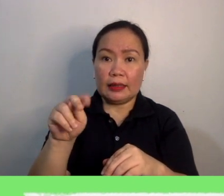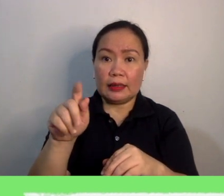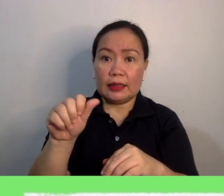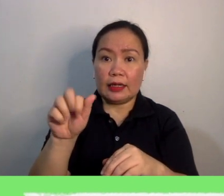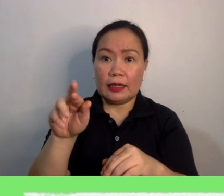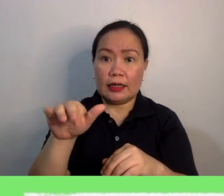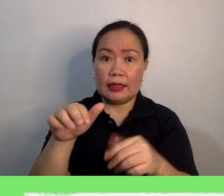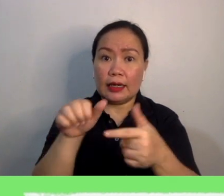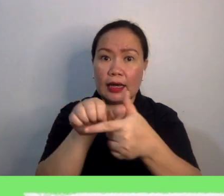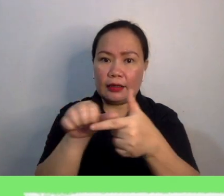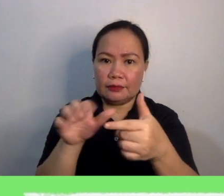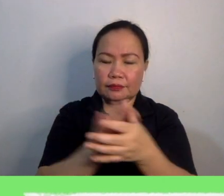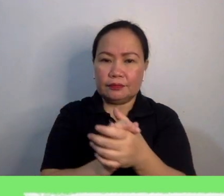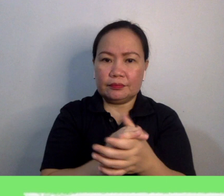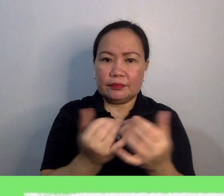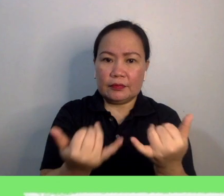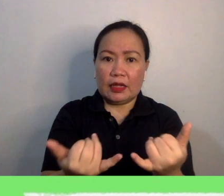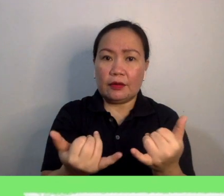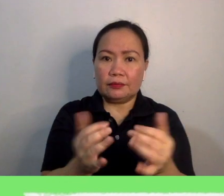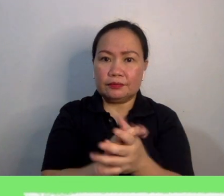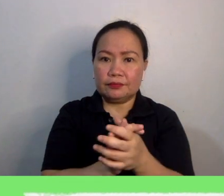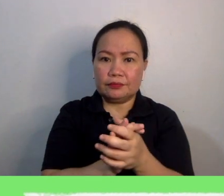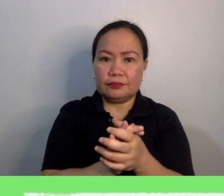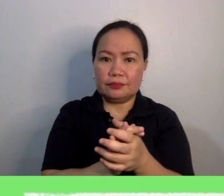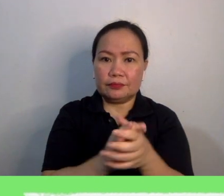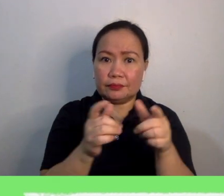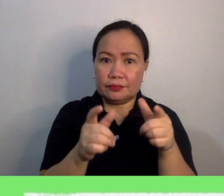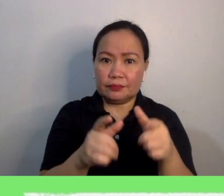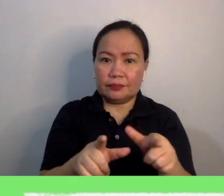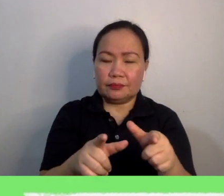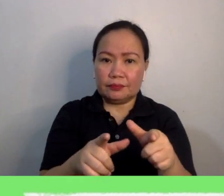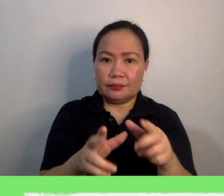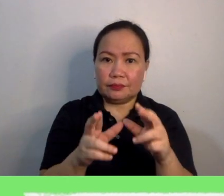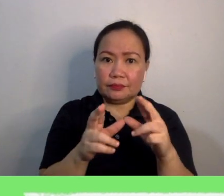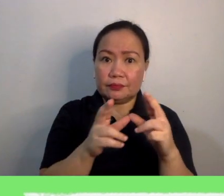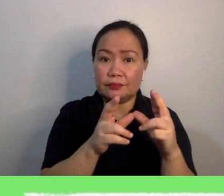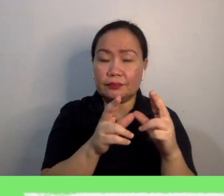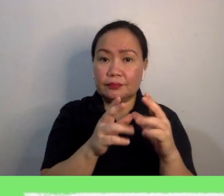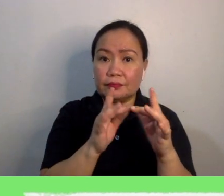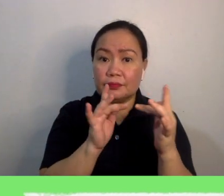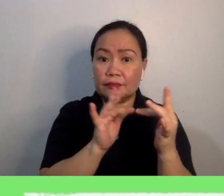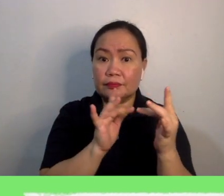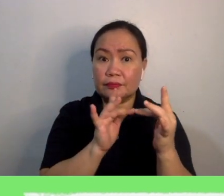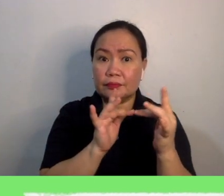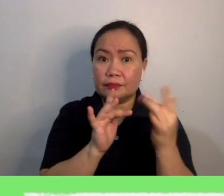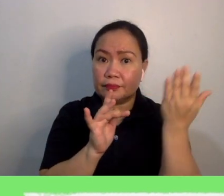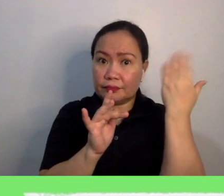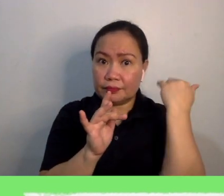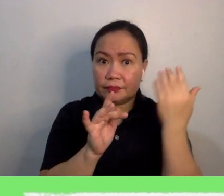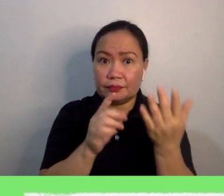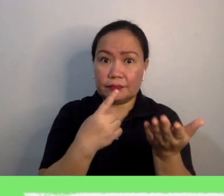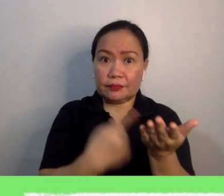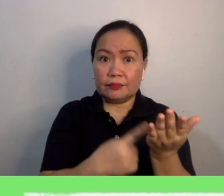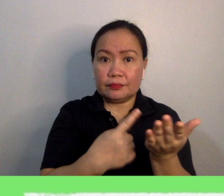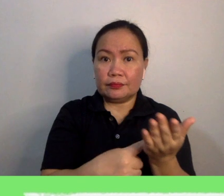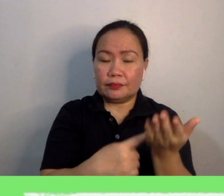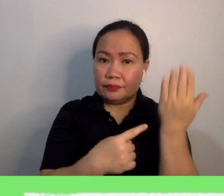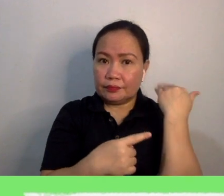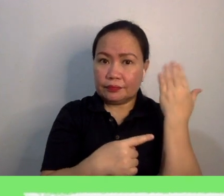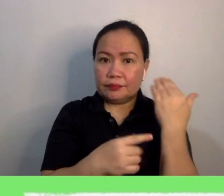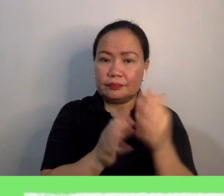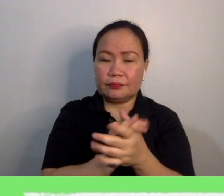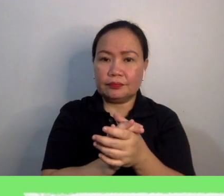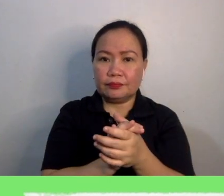complementary, i-relate natin ngayon yung previous discussion natin sa previous